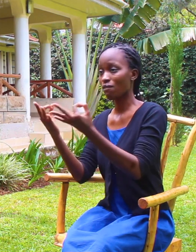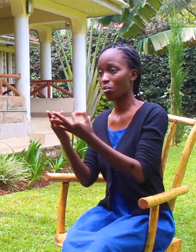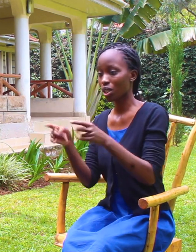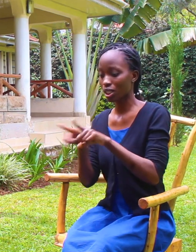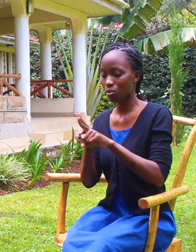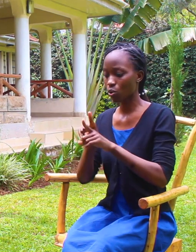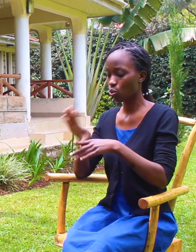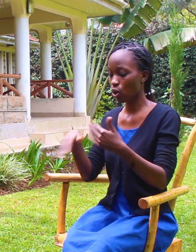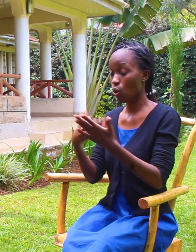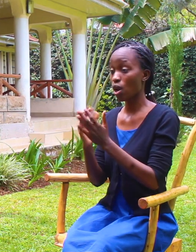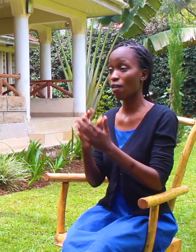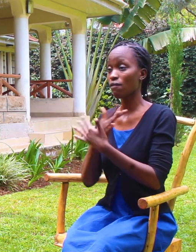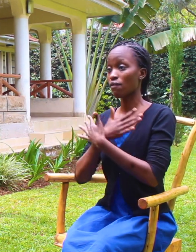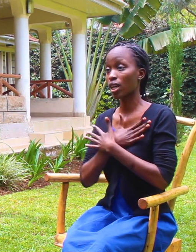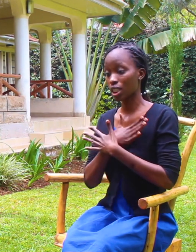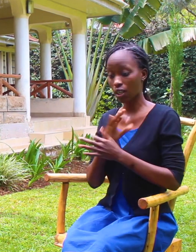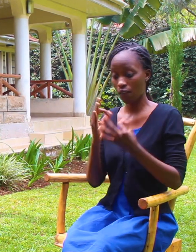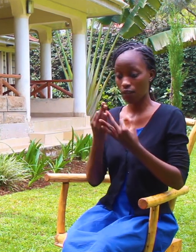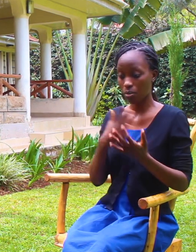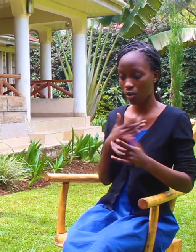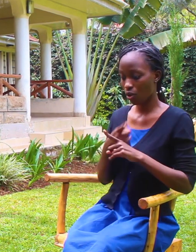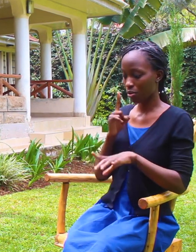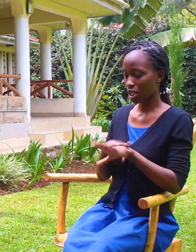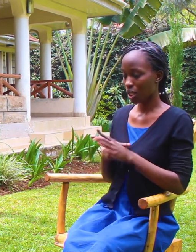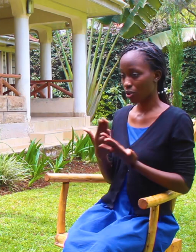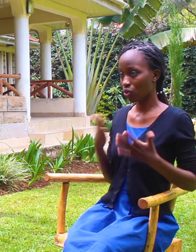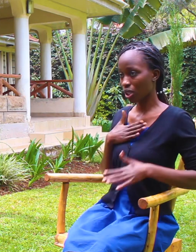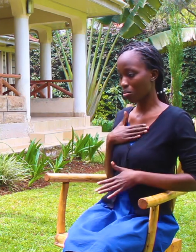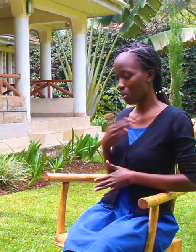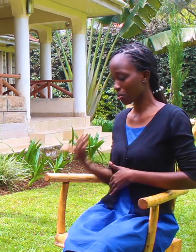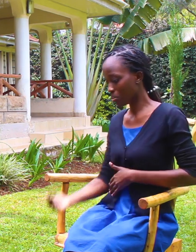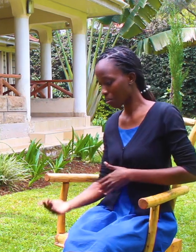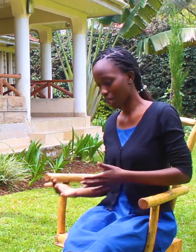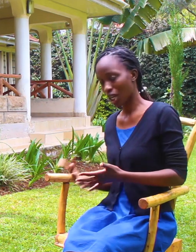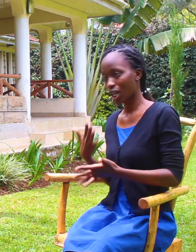friends since they were small kids to date.